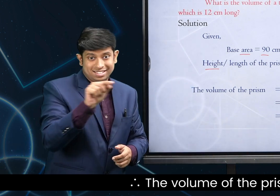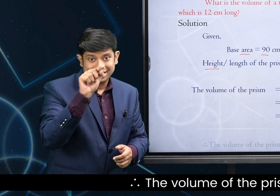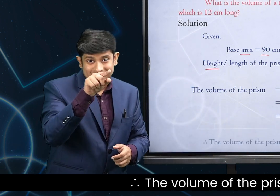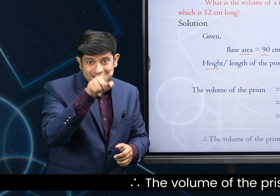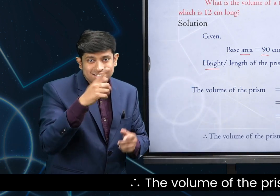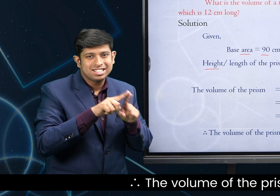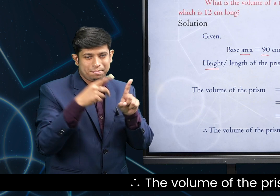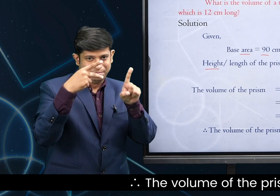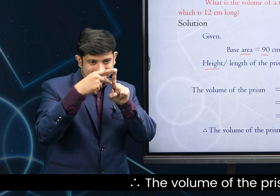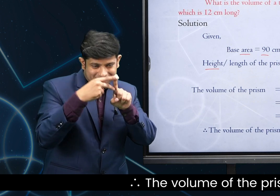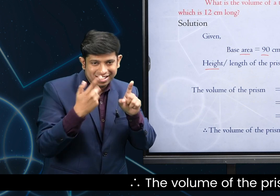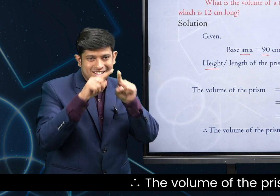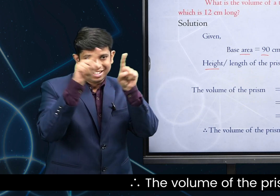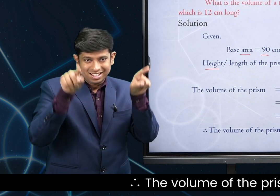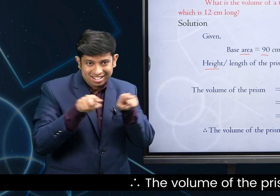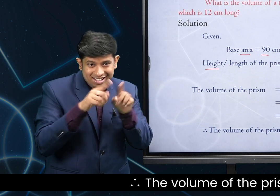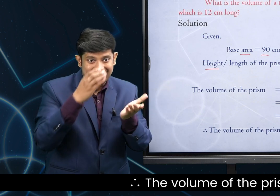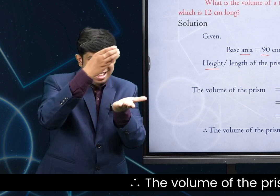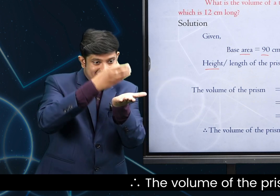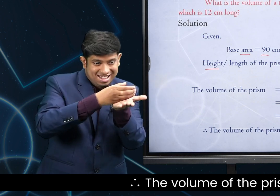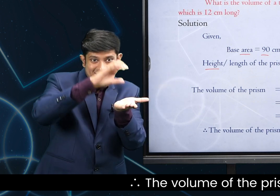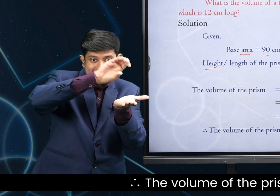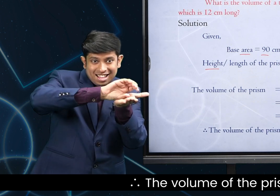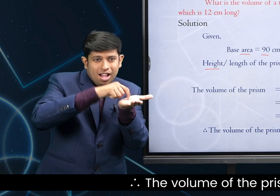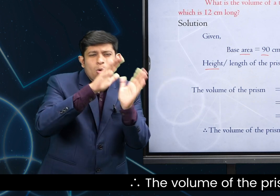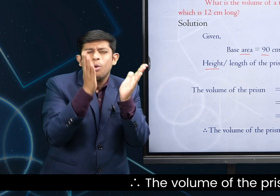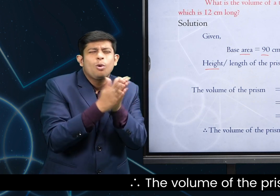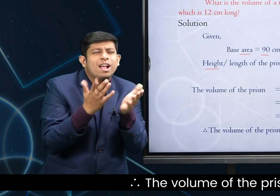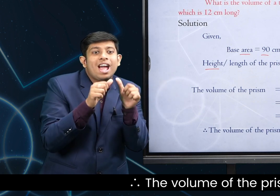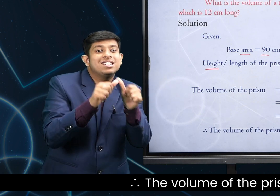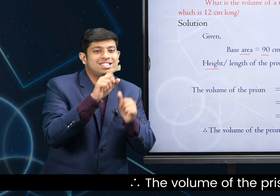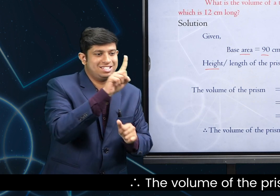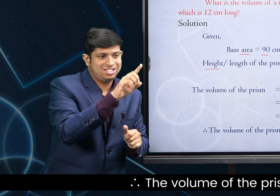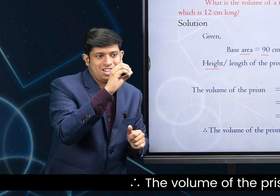Therefore, the volume of the prism is equal to 1080 cm square.